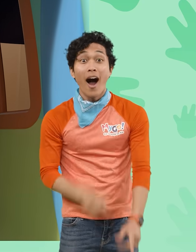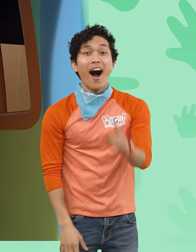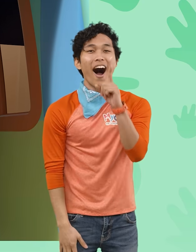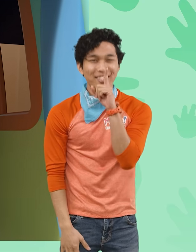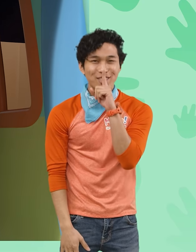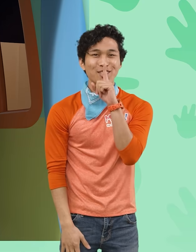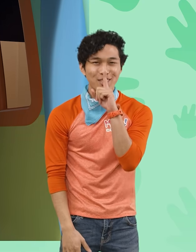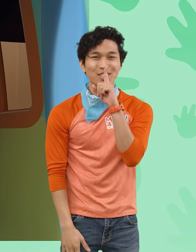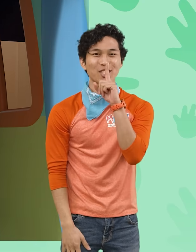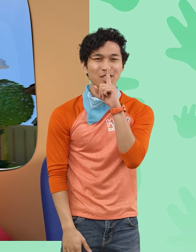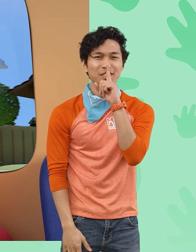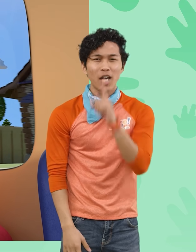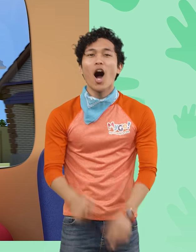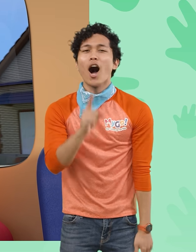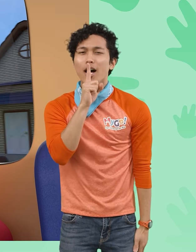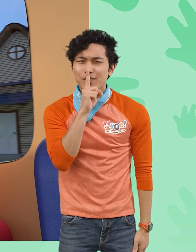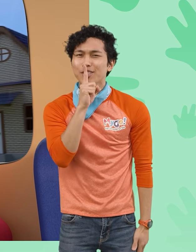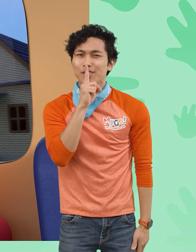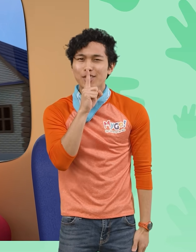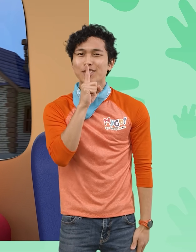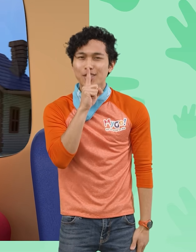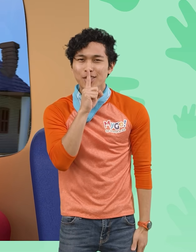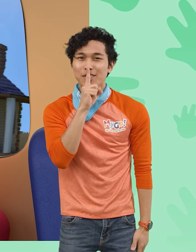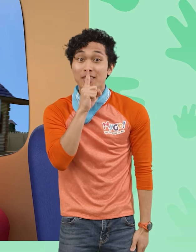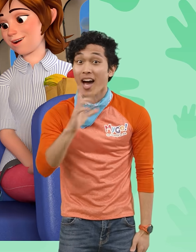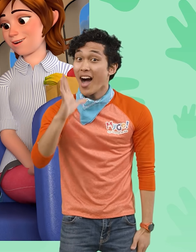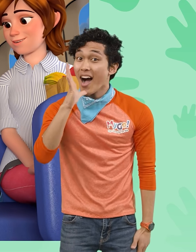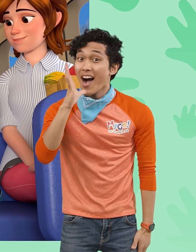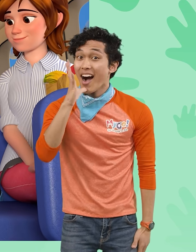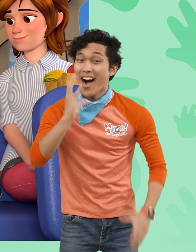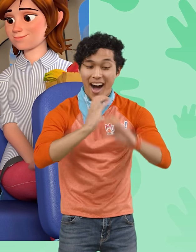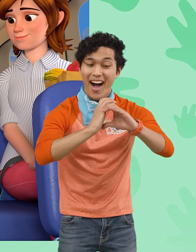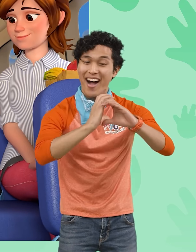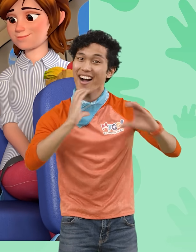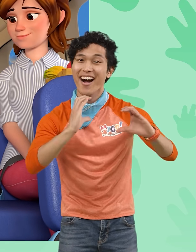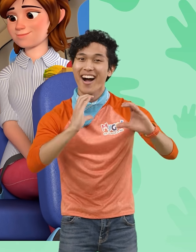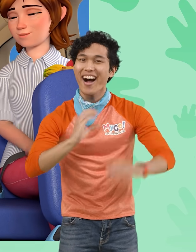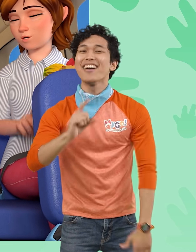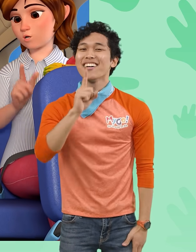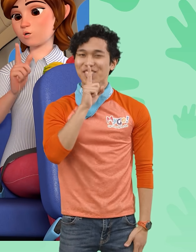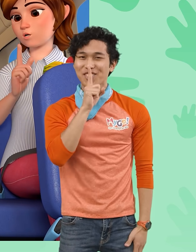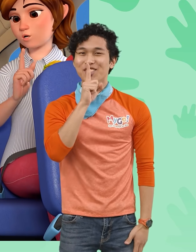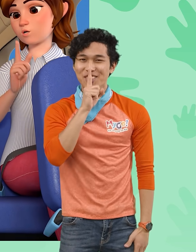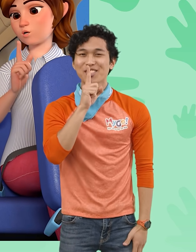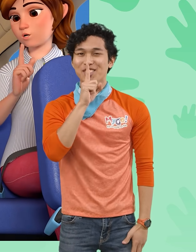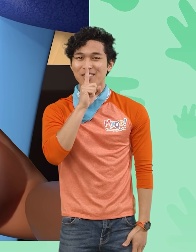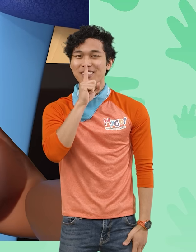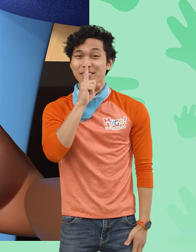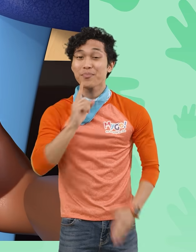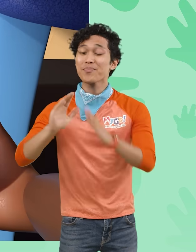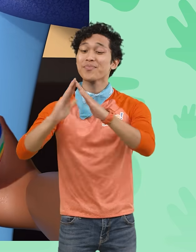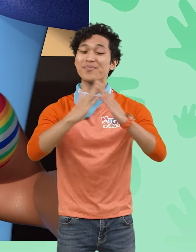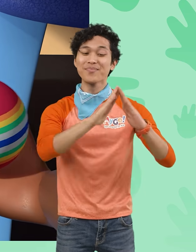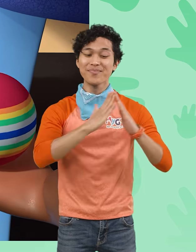shh, shh, shh, shh. The mommies on the bus go shh,